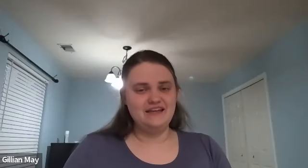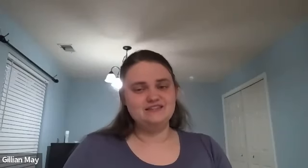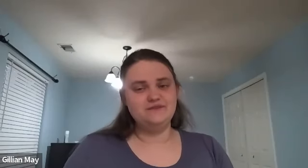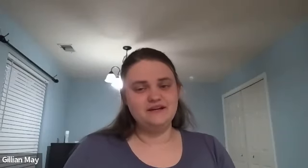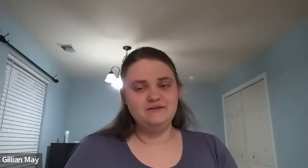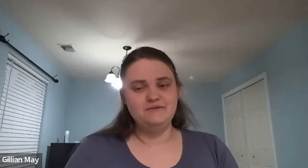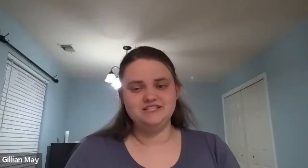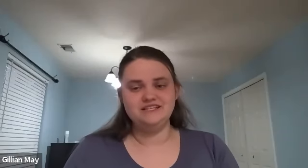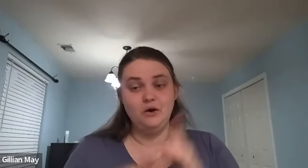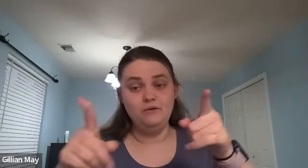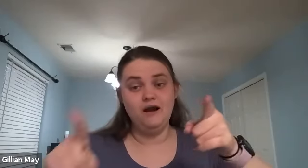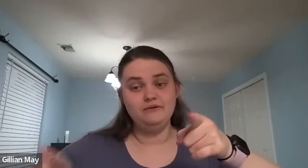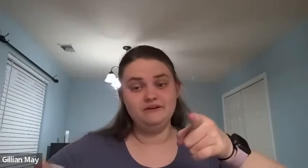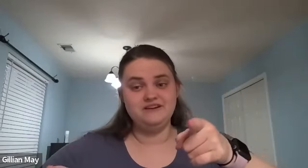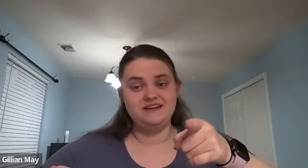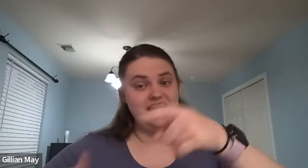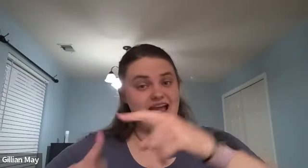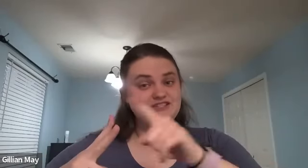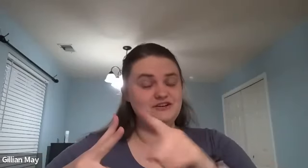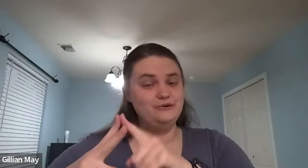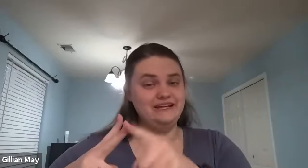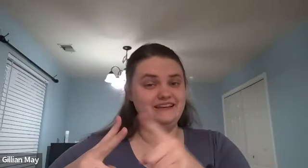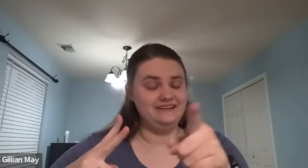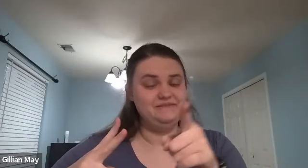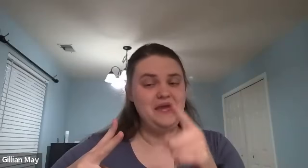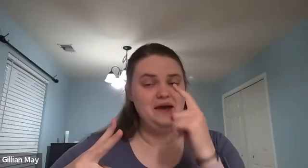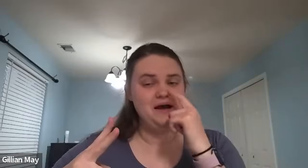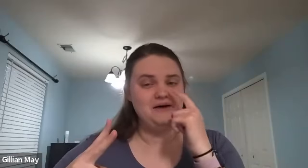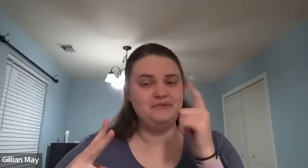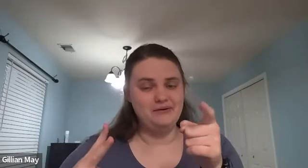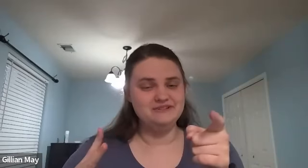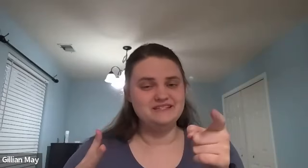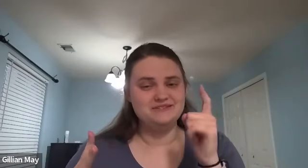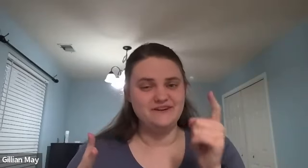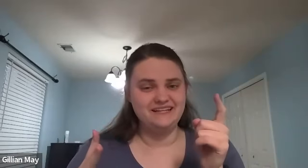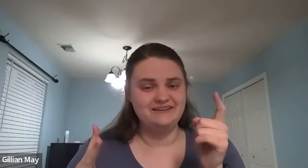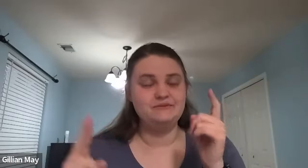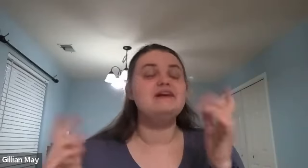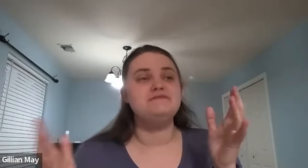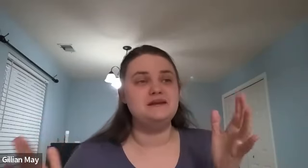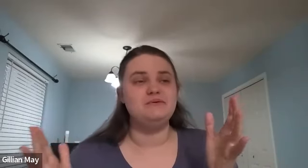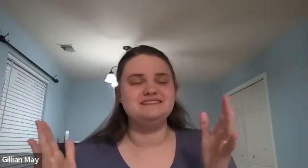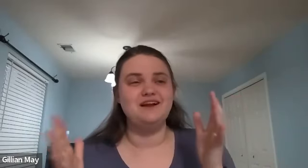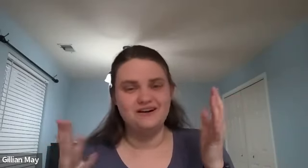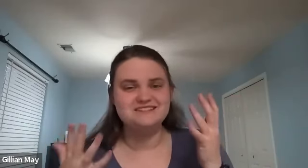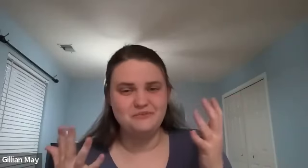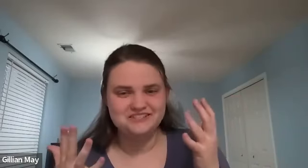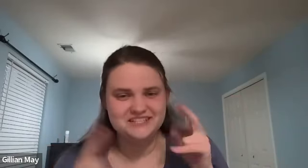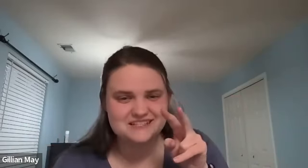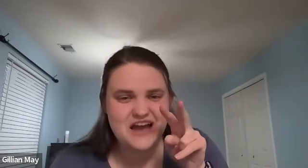it's funny watching. Oh, I will give you guys that. I can show you Queen and King. But I will say what's funny, not funny, but what's like awesome watching is